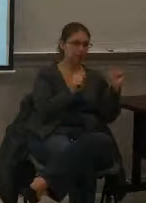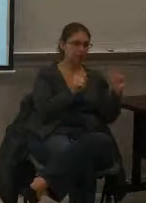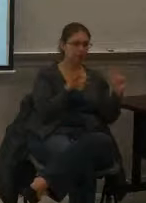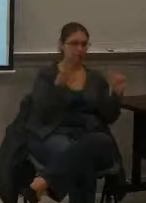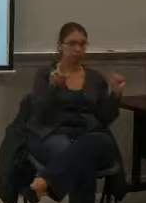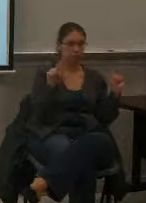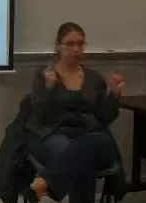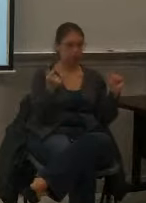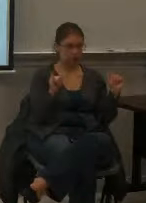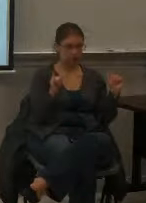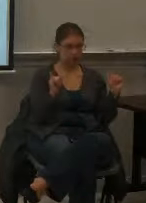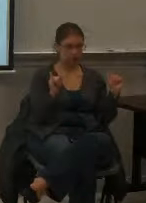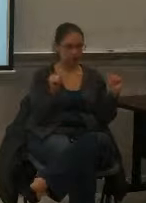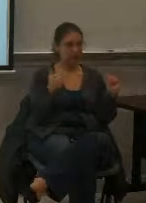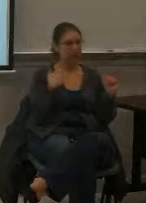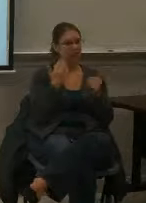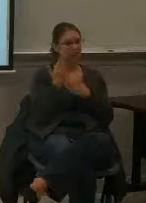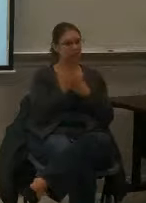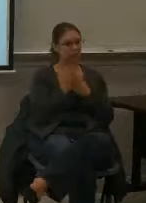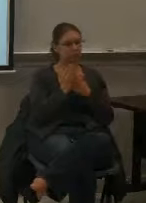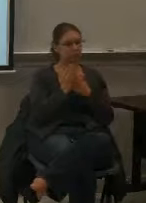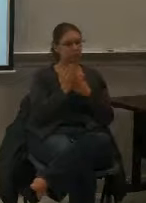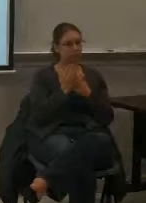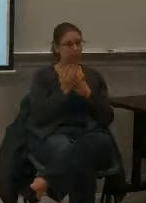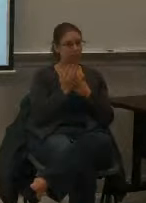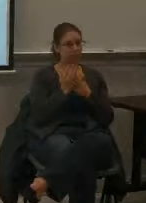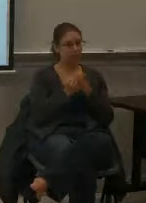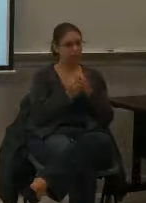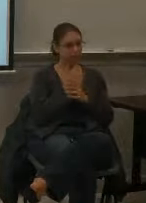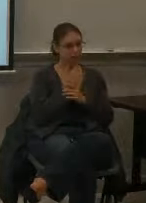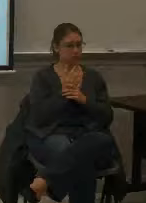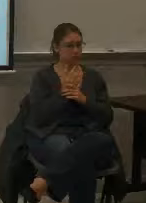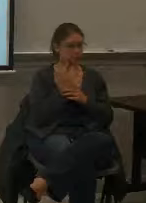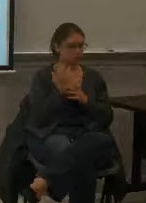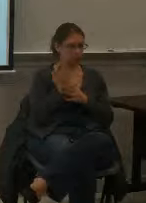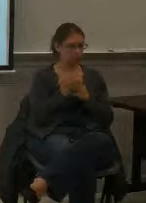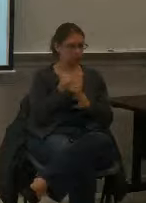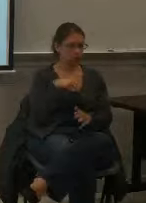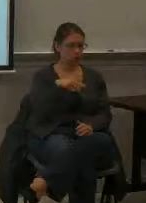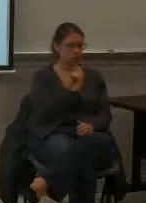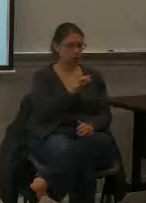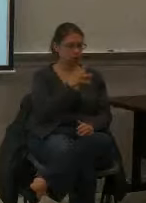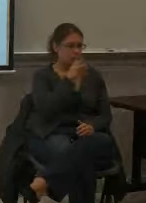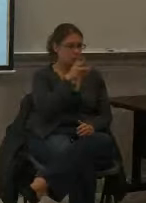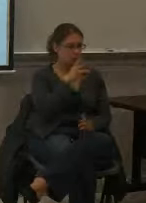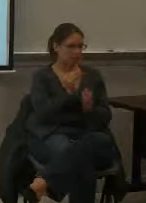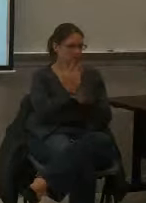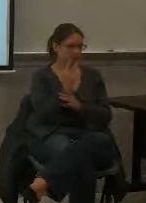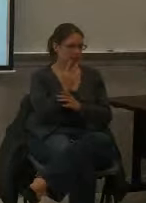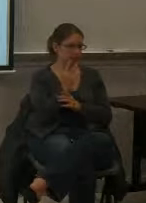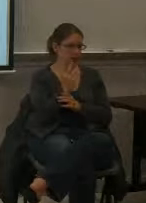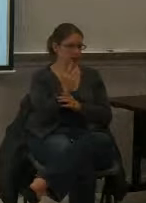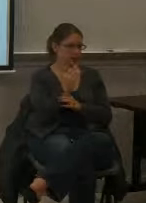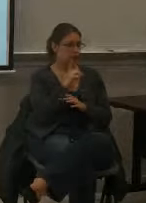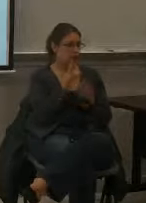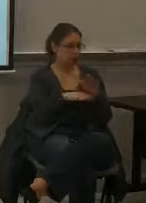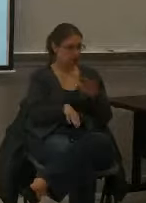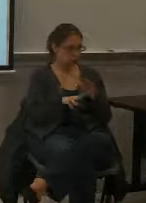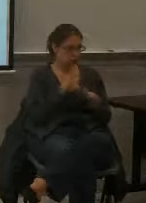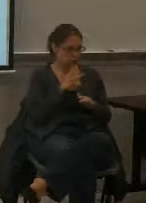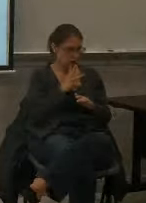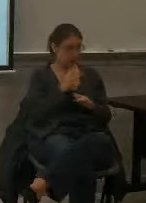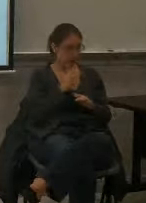fungi. There are some plants, some aquatic plants, submerged aquatic